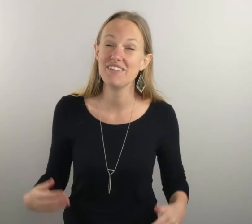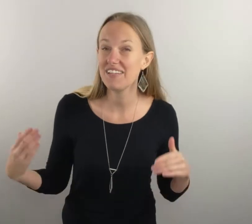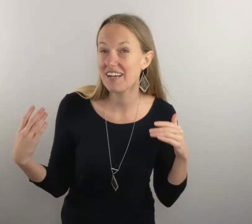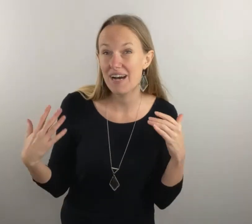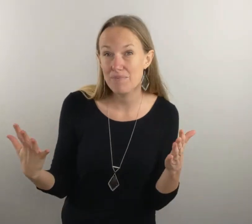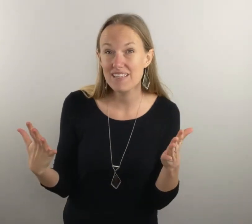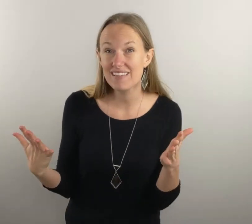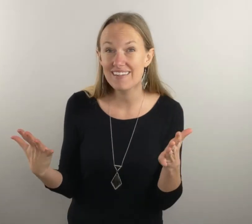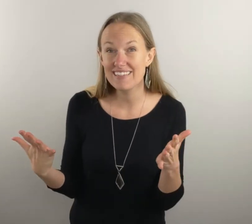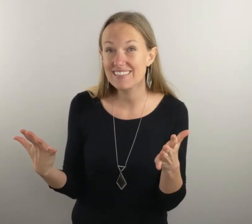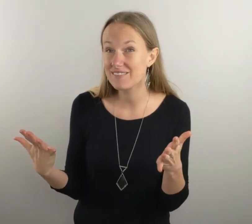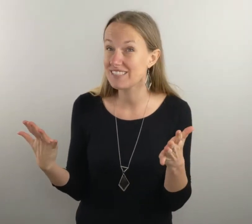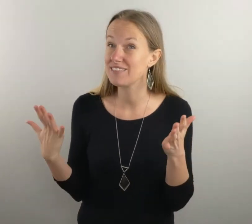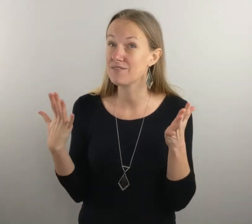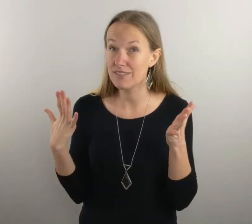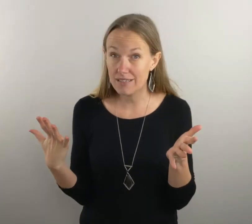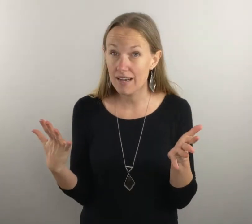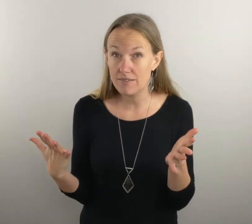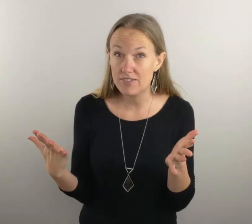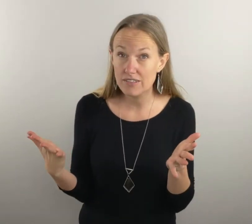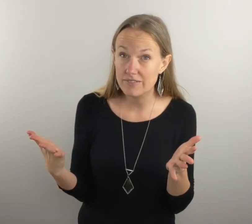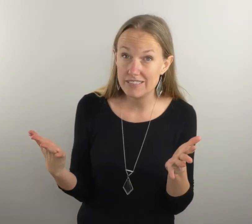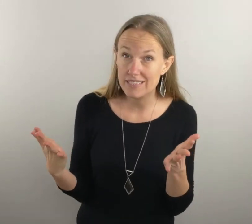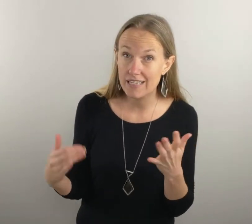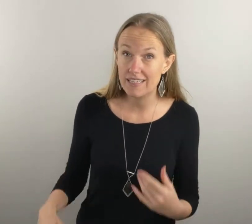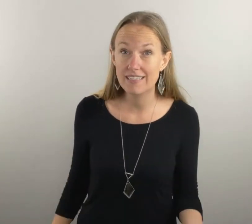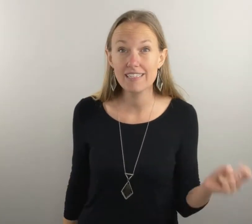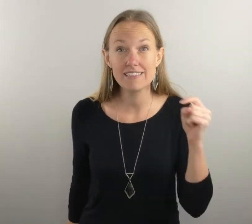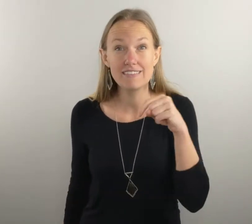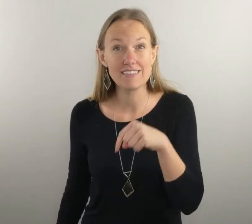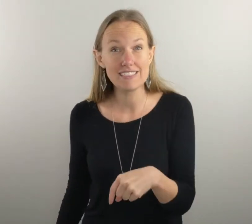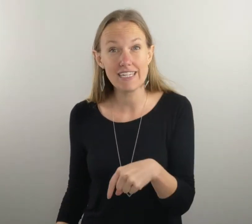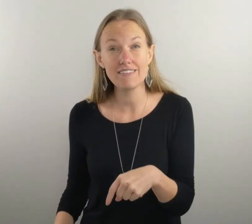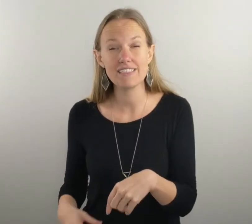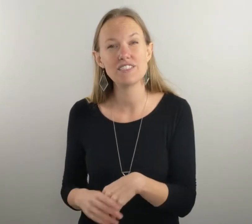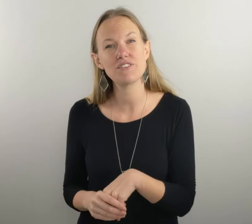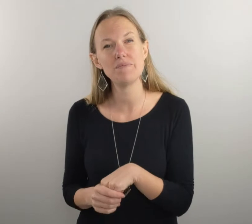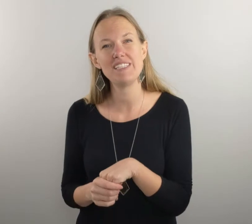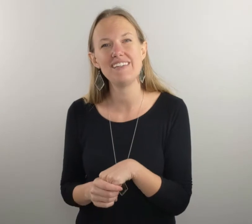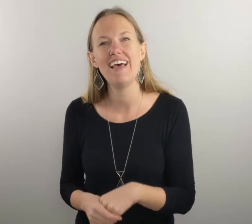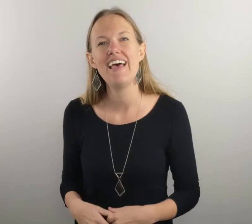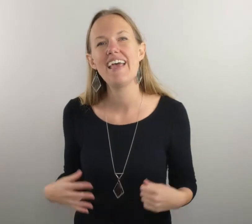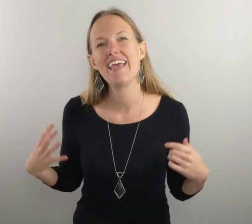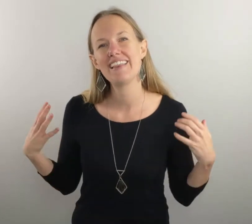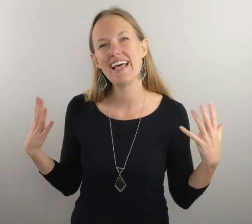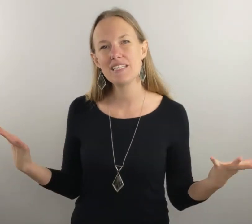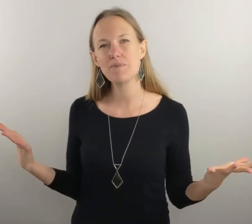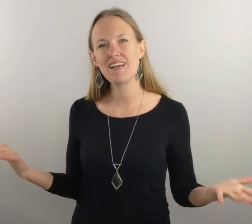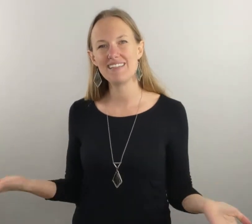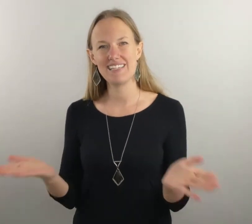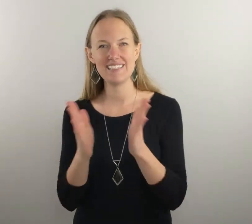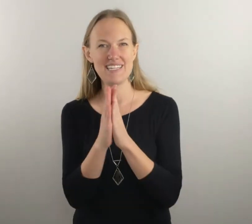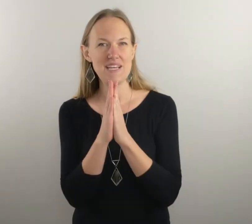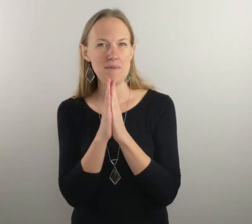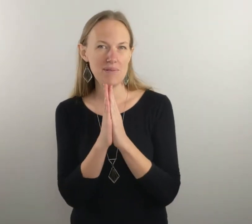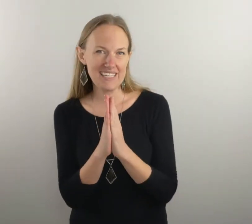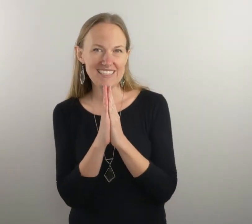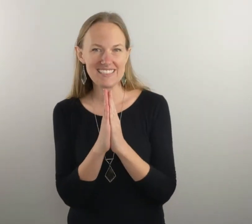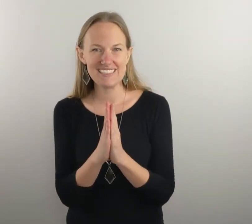a copy of the lyrics, which is really helpful for a song like this, you can check out the description. And last but not least, please